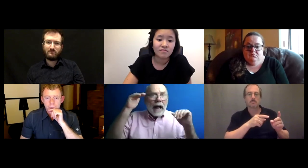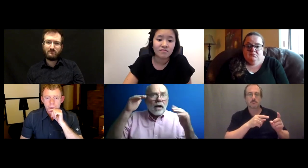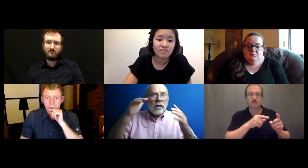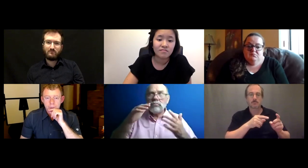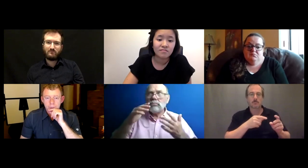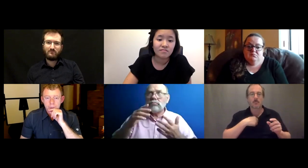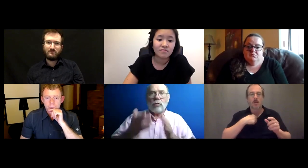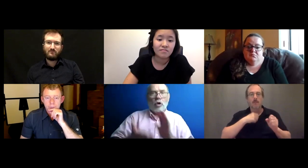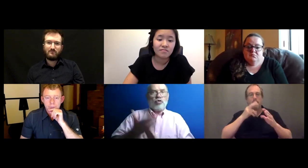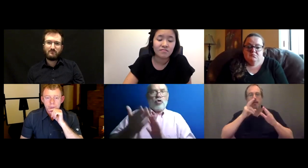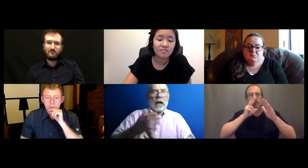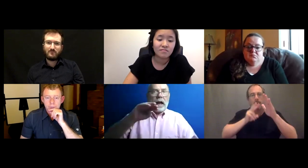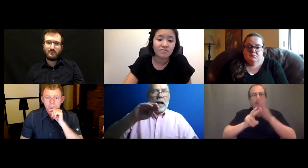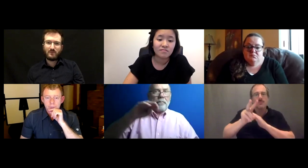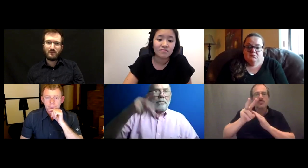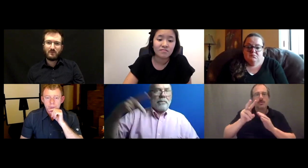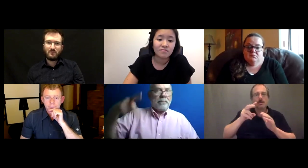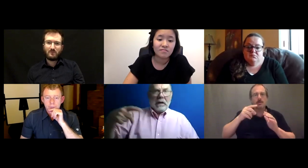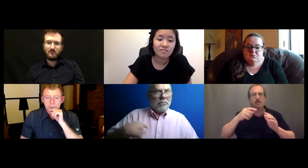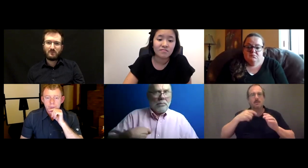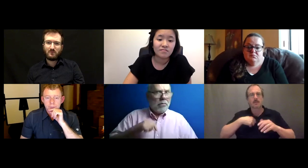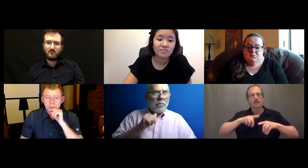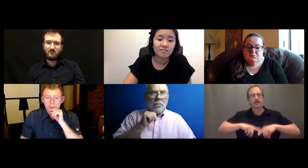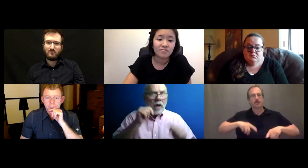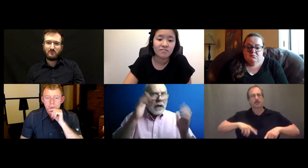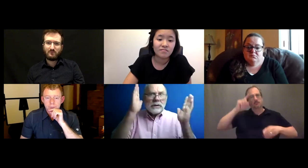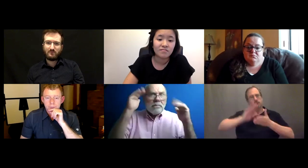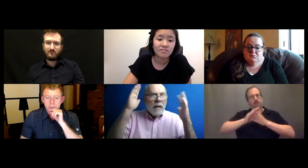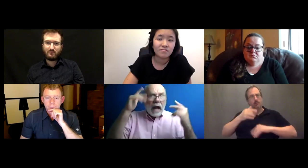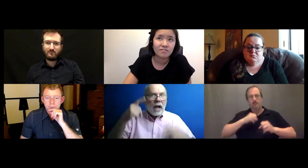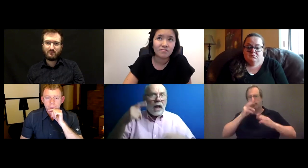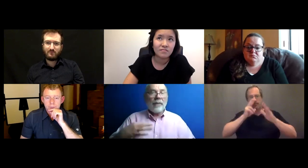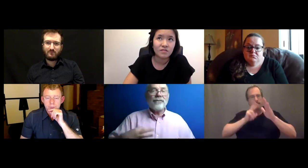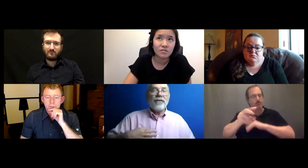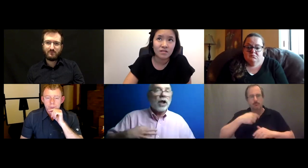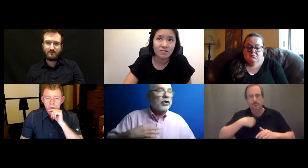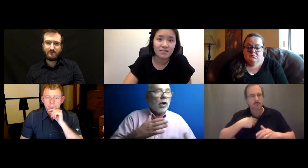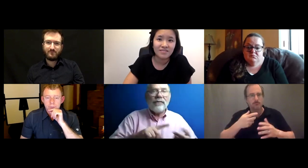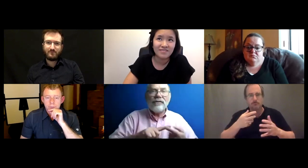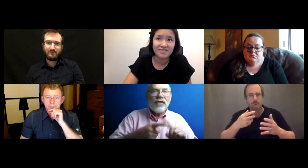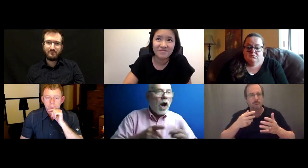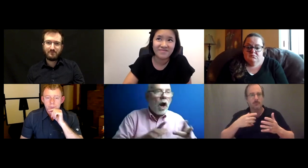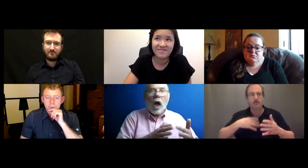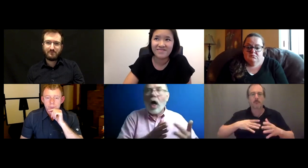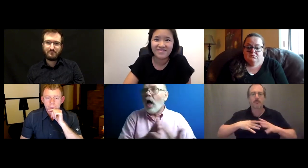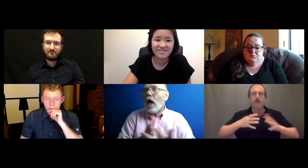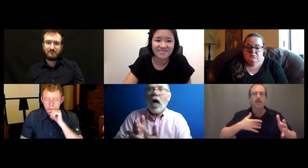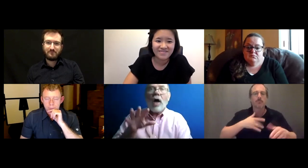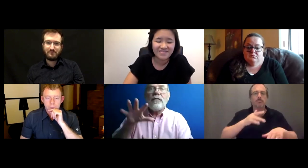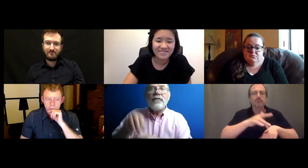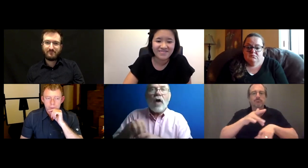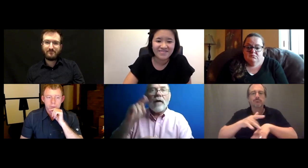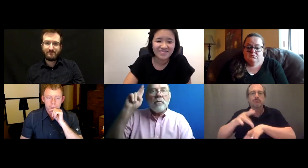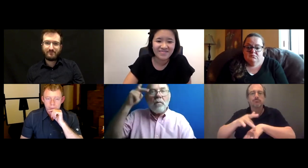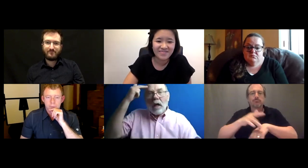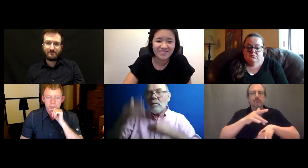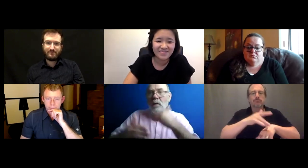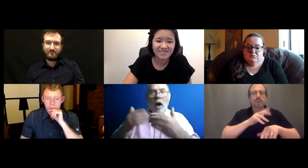Deaf. I certainly didn't expect to run to become a member of provincial parliament. It was a friend who